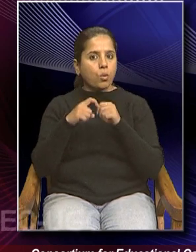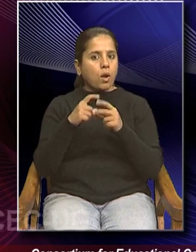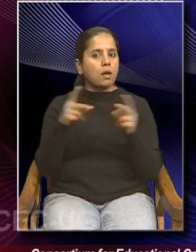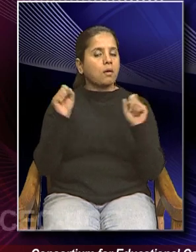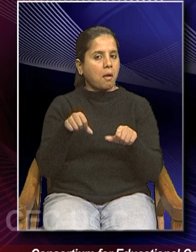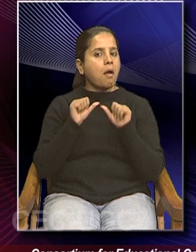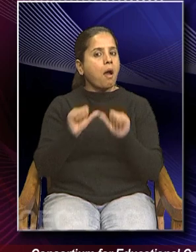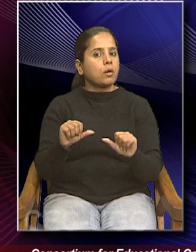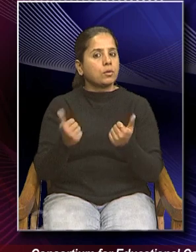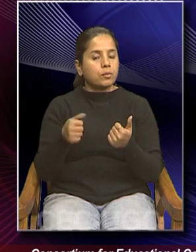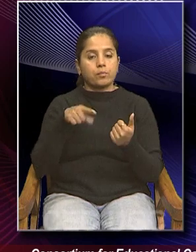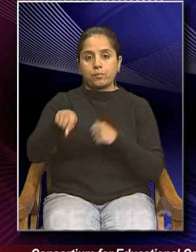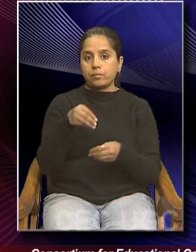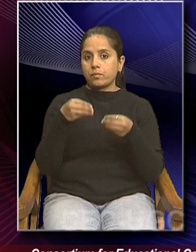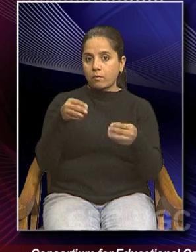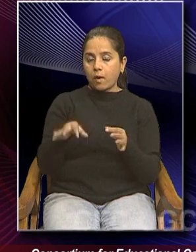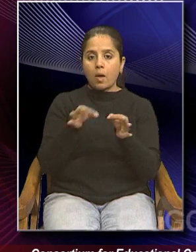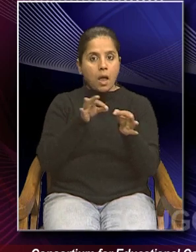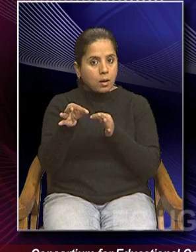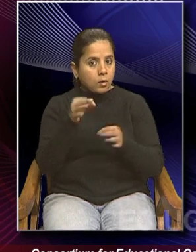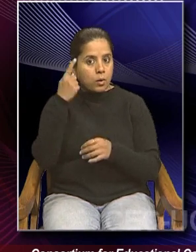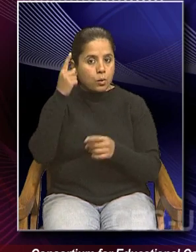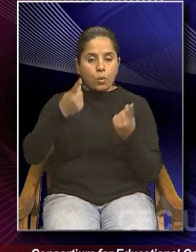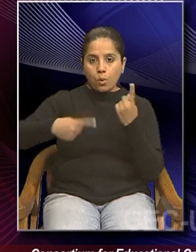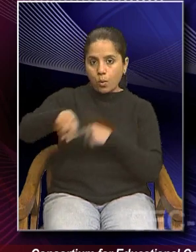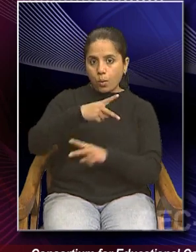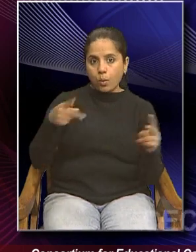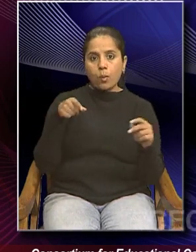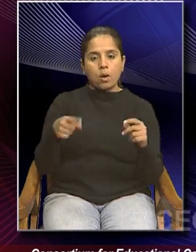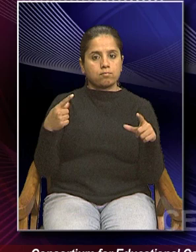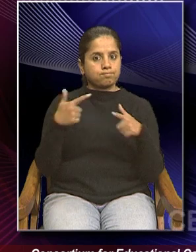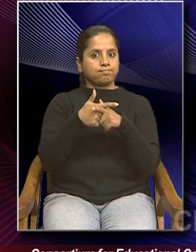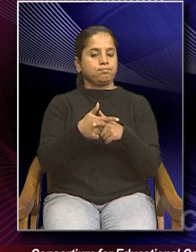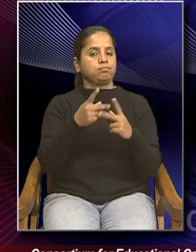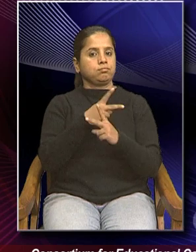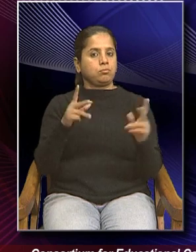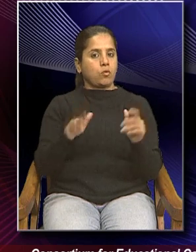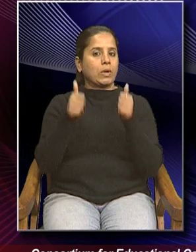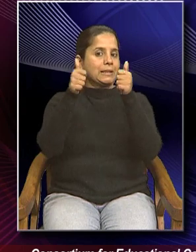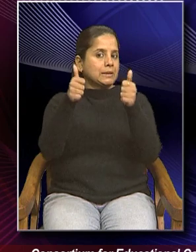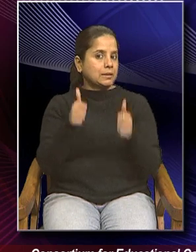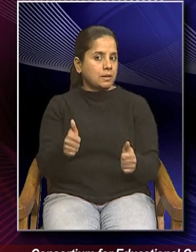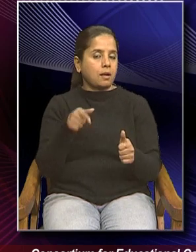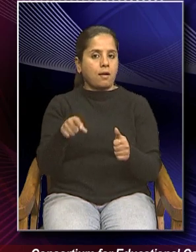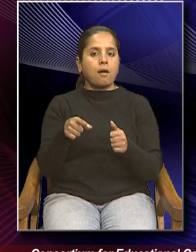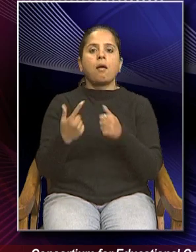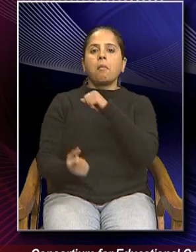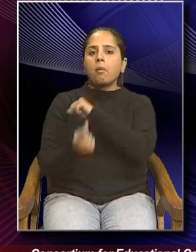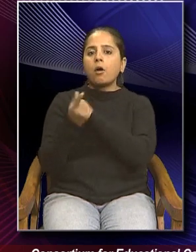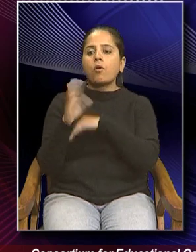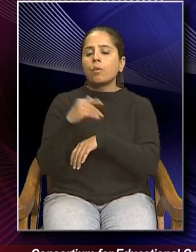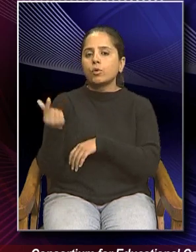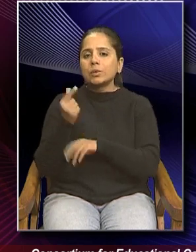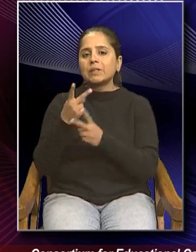hand. It can provide explanations for seemingly contradictory results that emerge from using